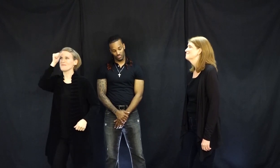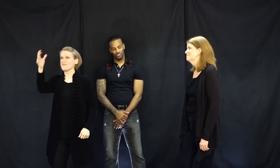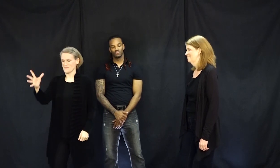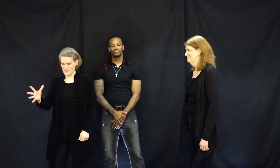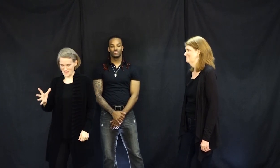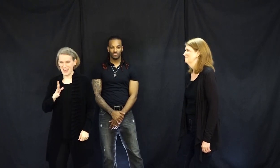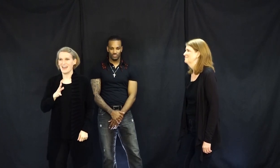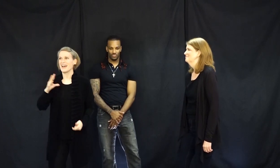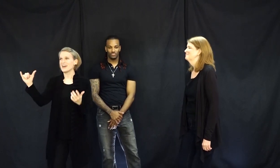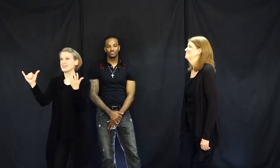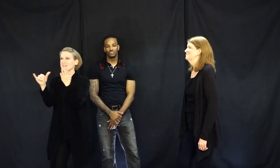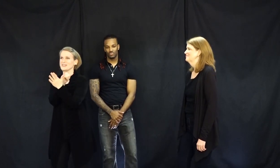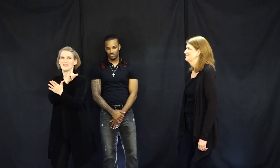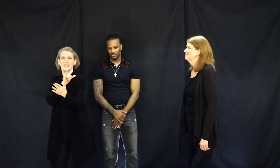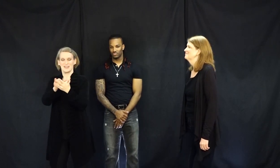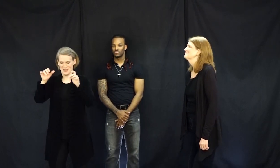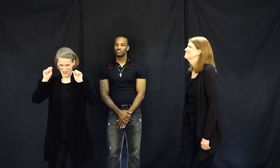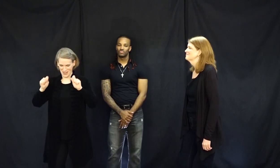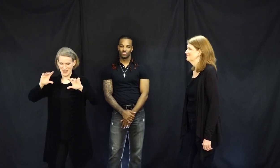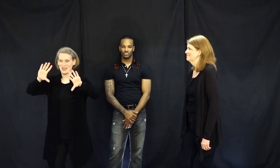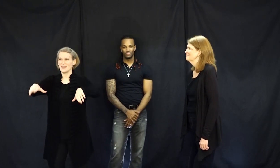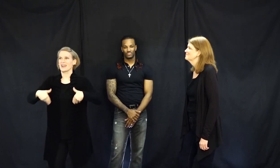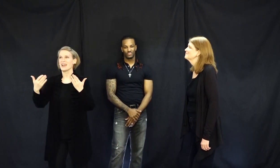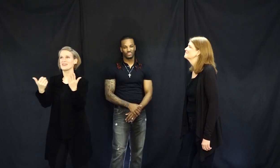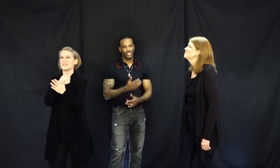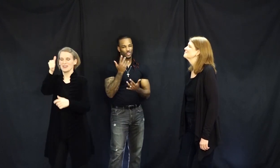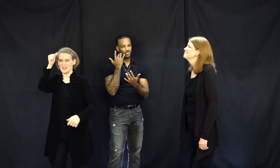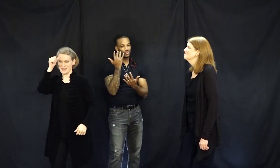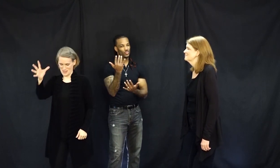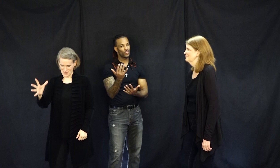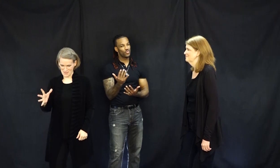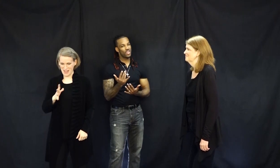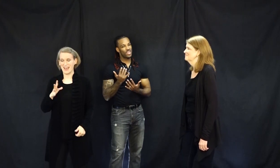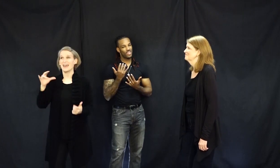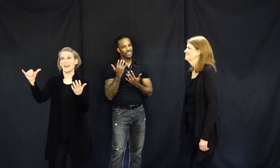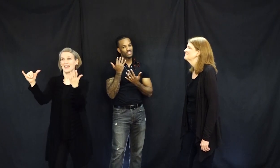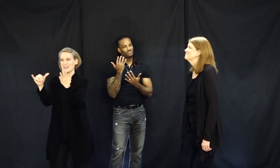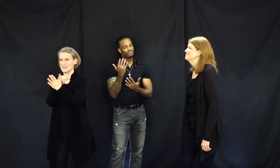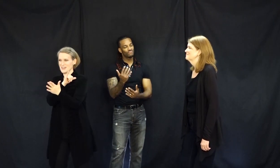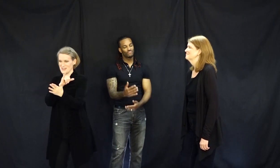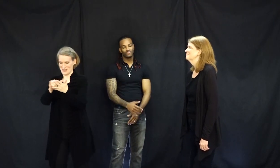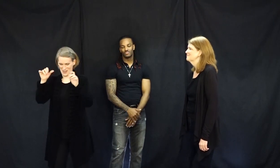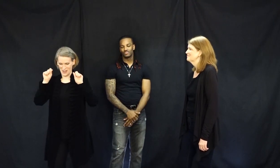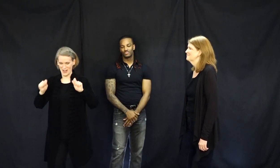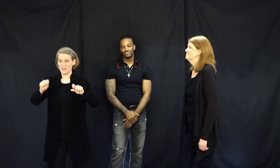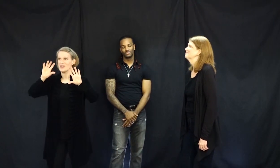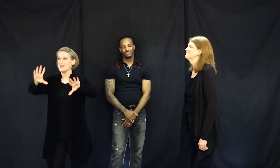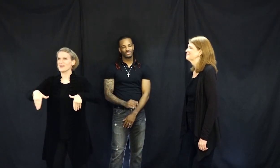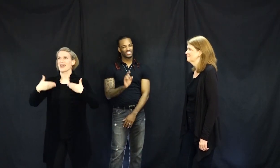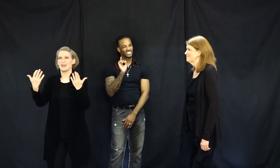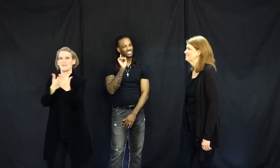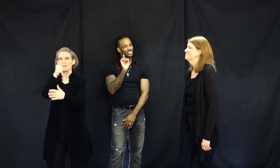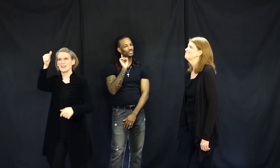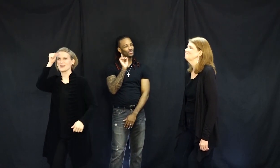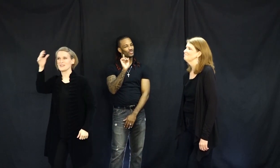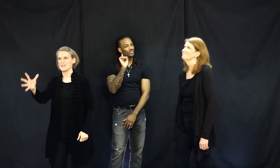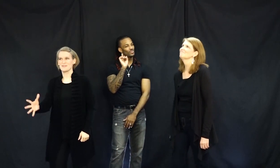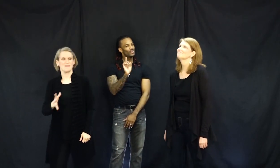new man. In New York, you can be a new man. In New York, you can just be a new